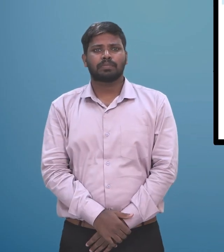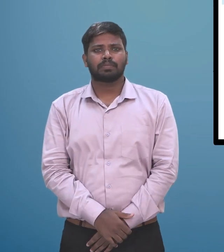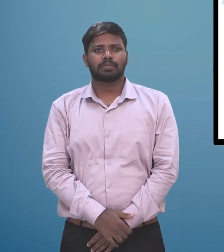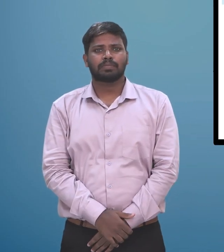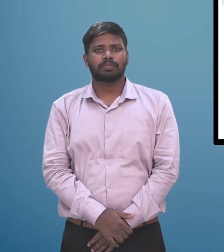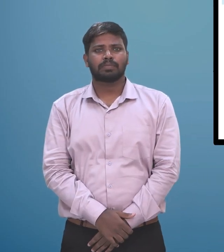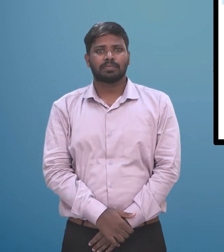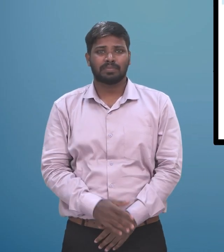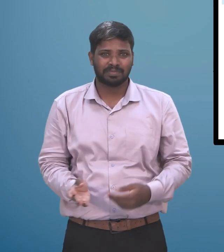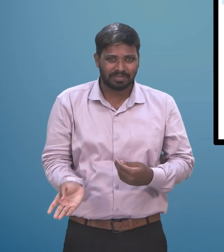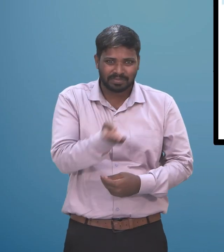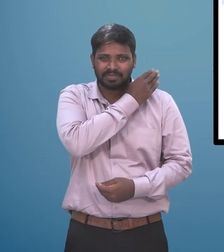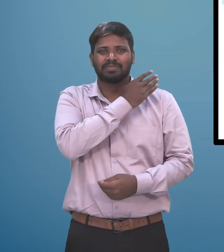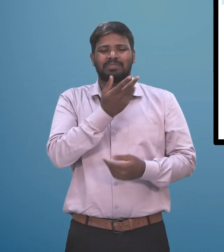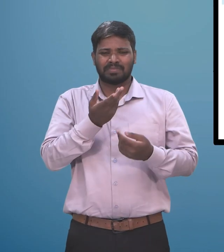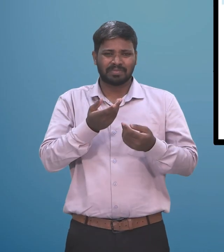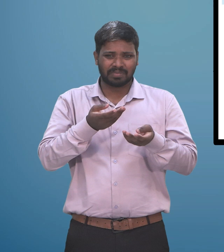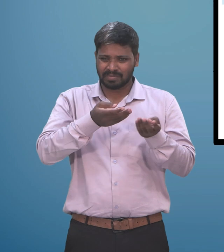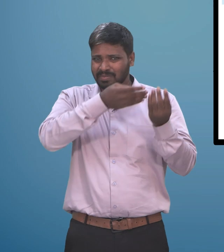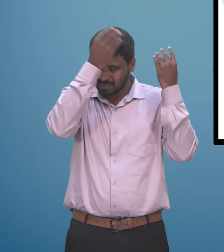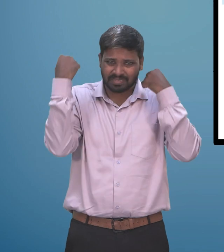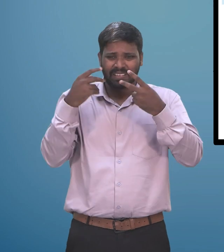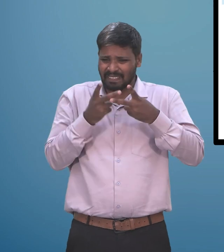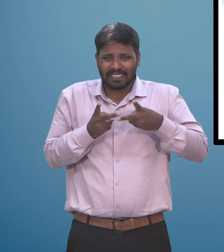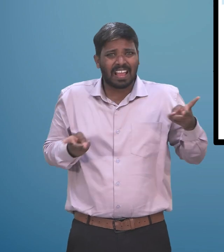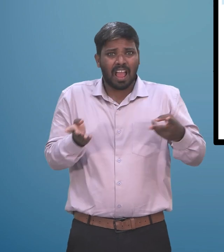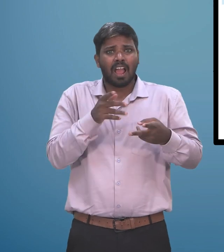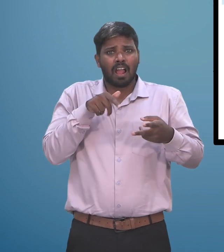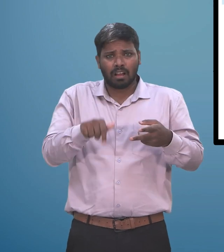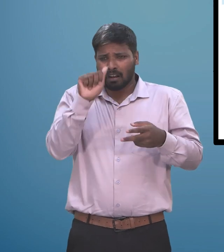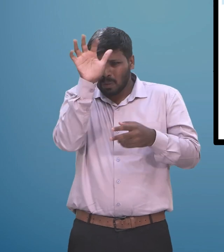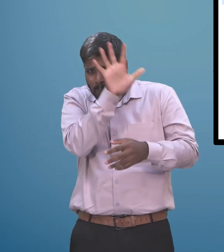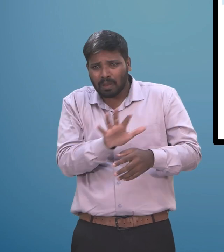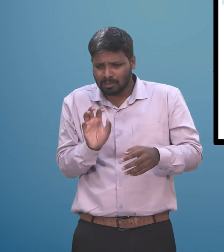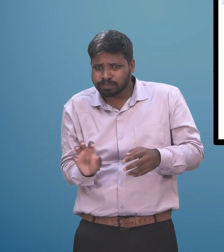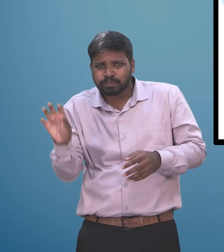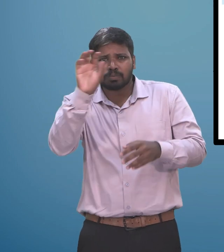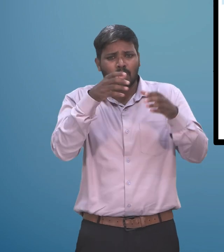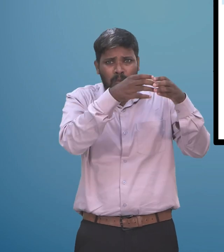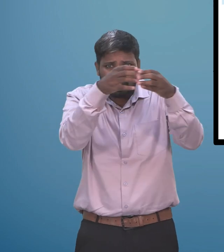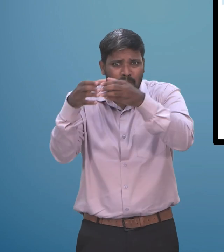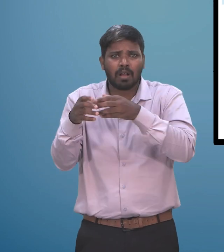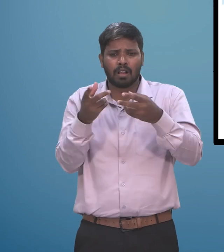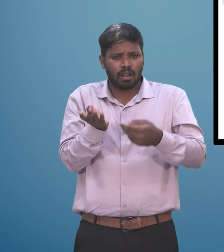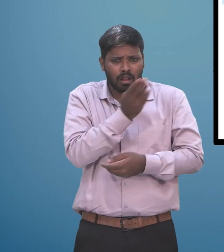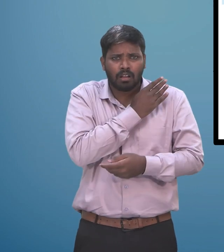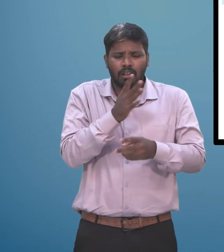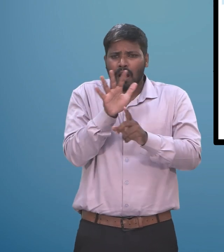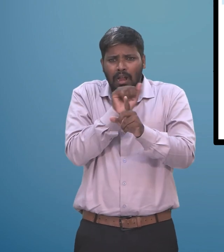India. There are many ways of wearing the sari, as they vary from one region to another or from one community